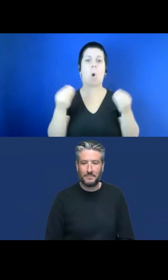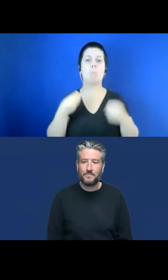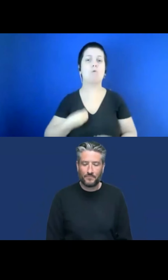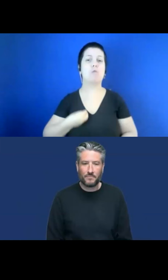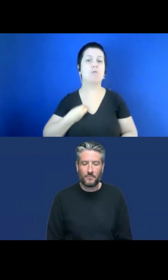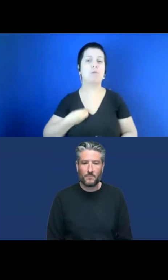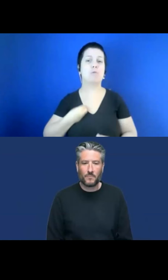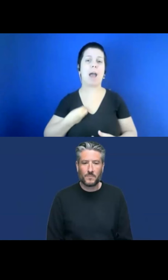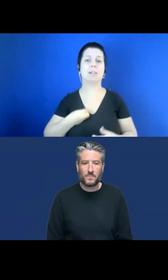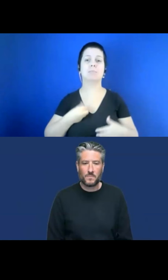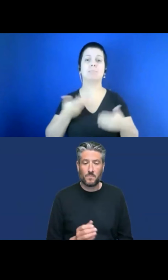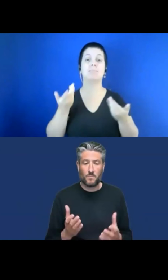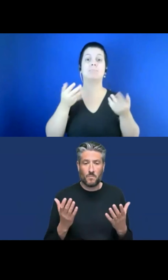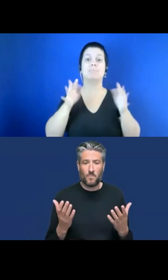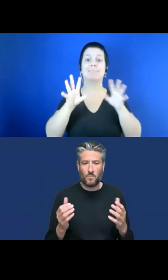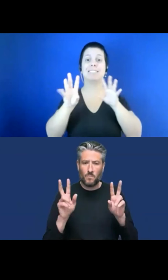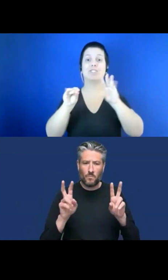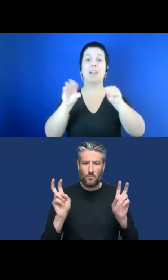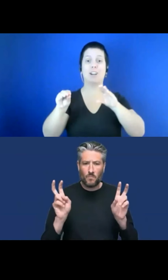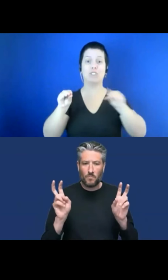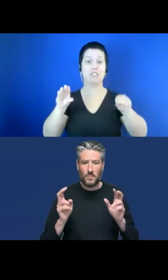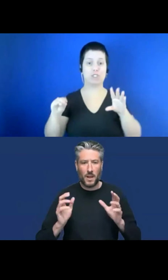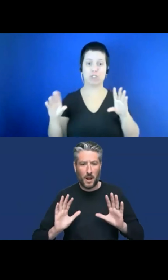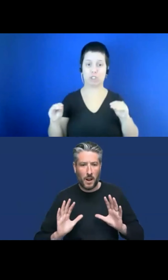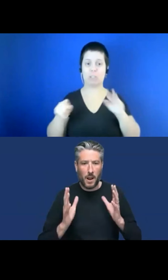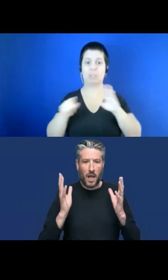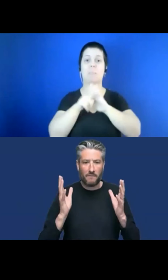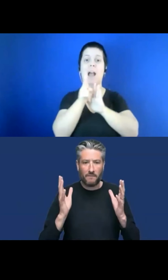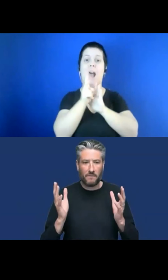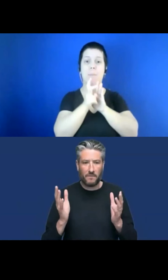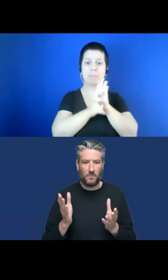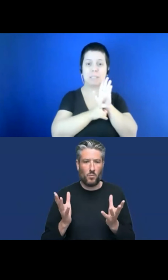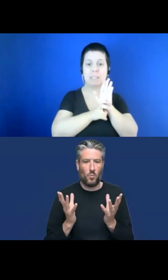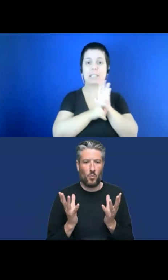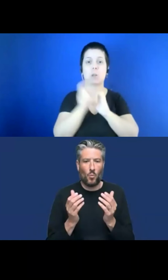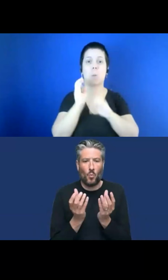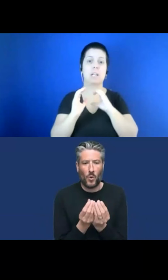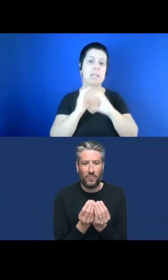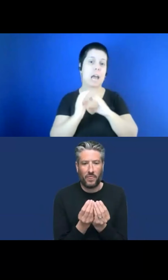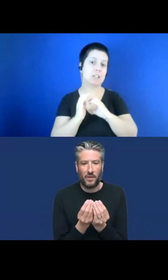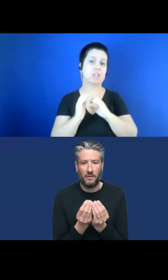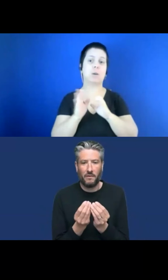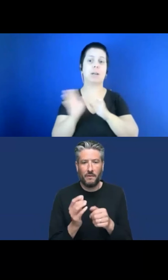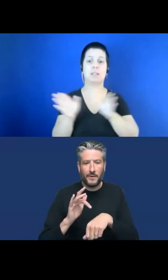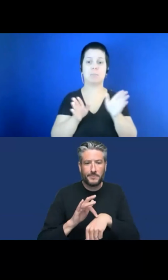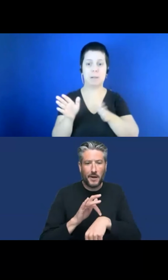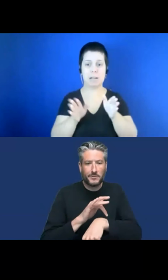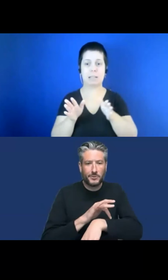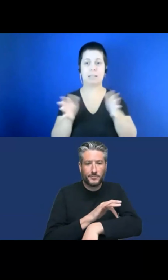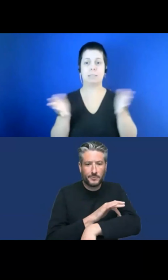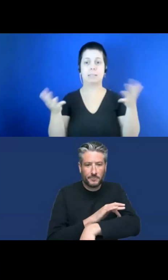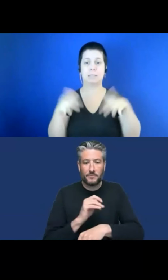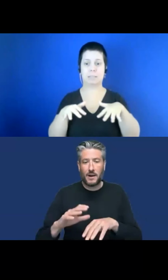including haptic communication for inclusion, accessibility, and participation,